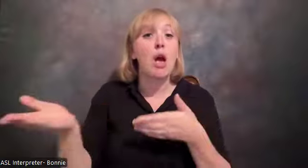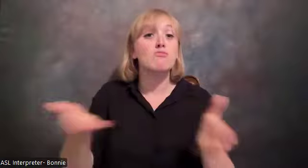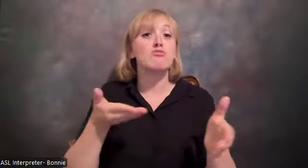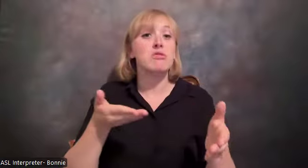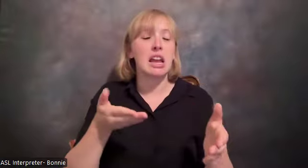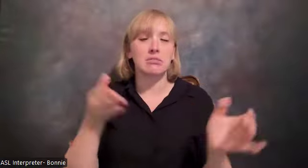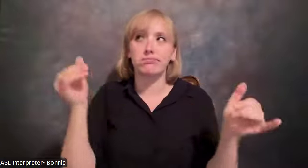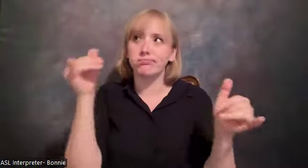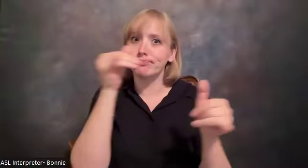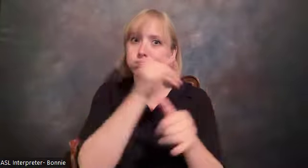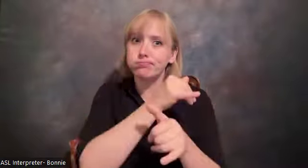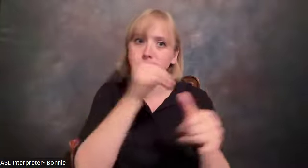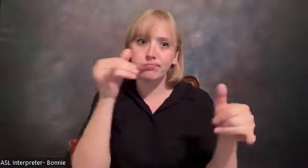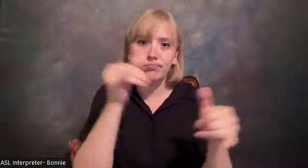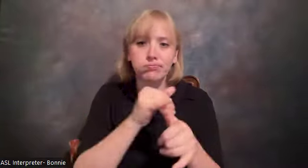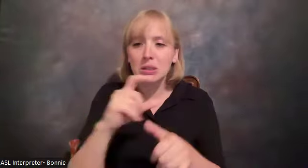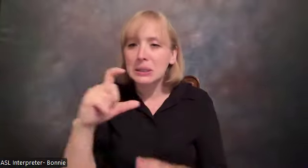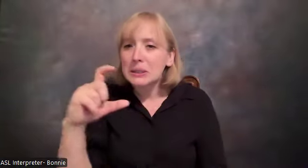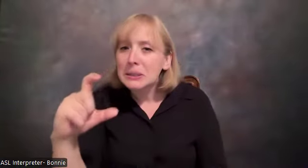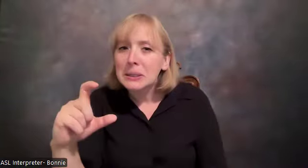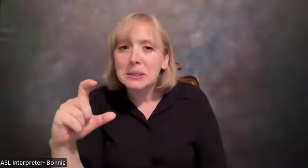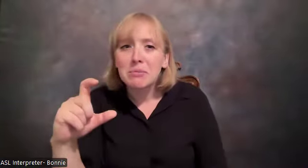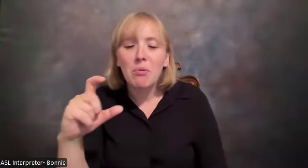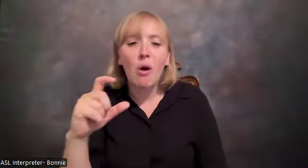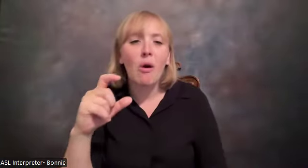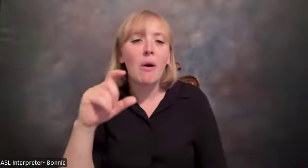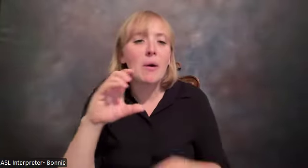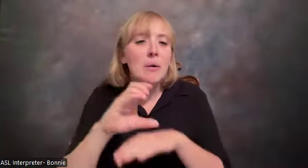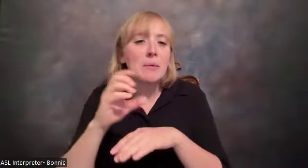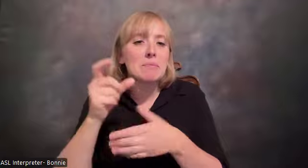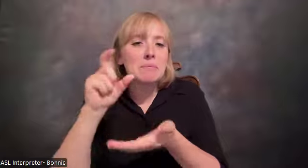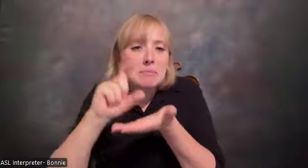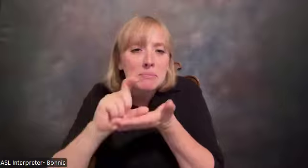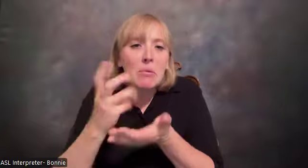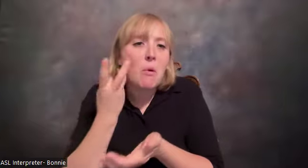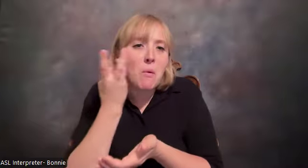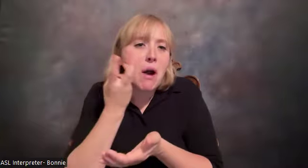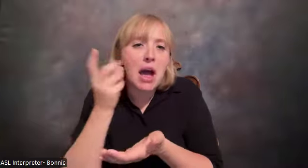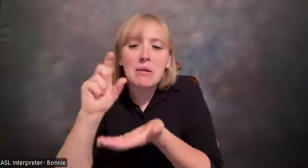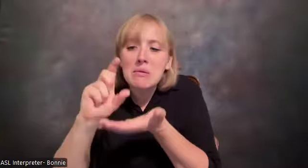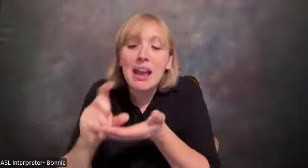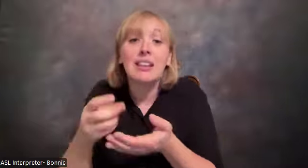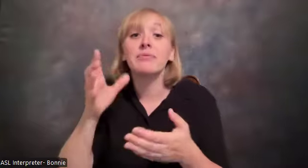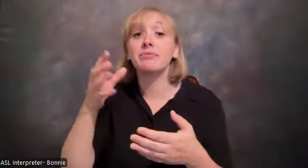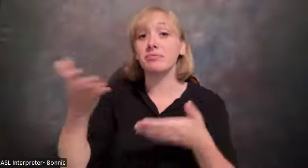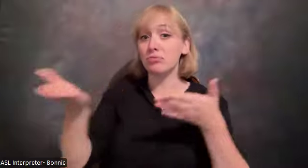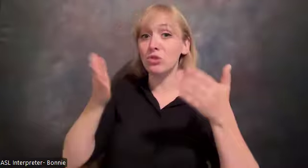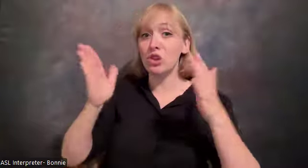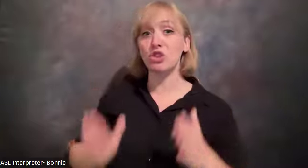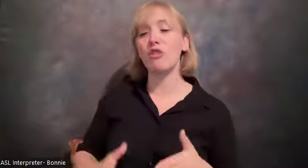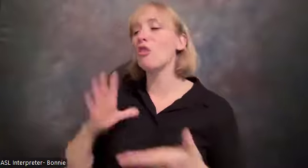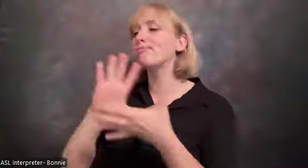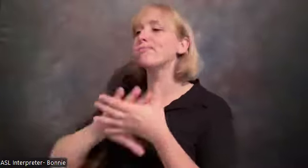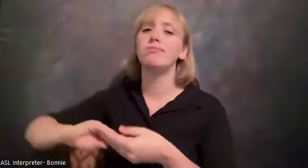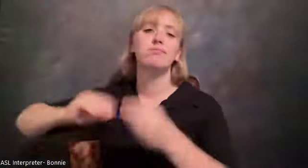really ridiculously small, embarrassingly small little glass of wine. And the waiter will tell a story as to why this